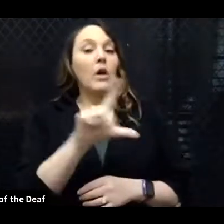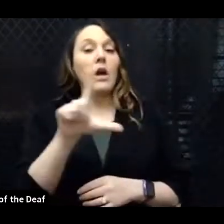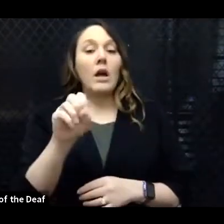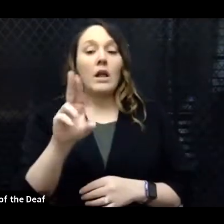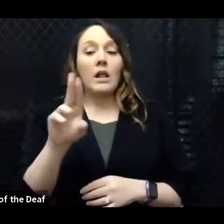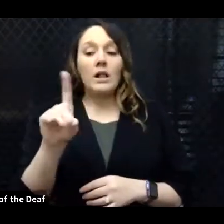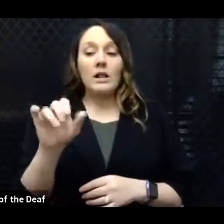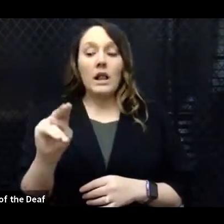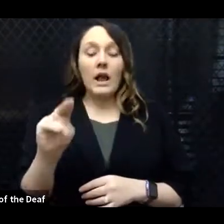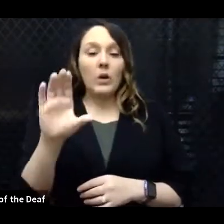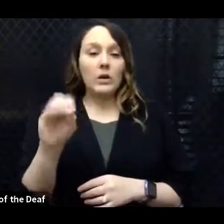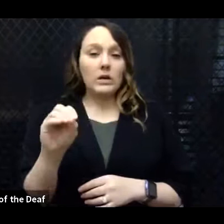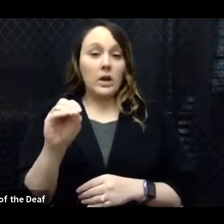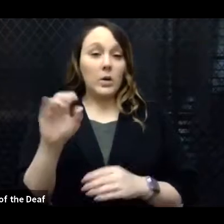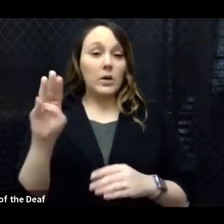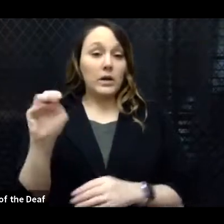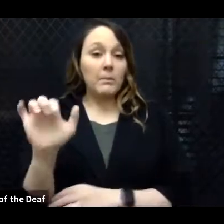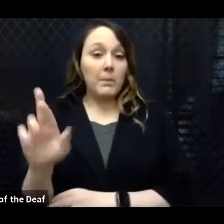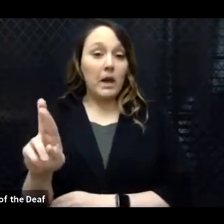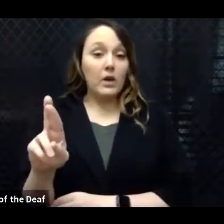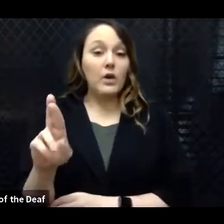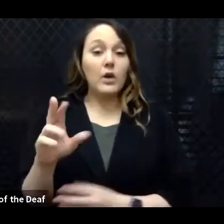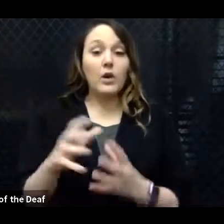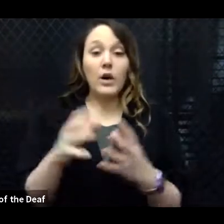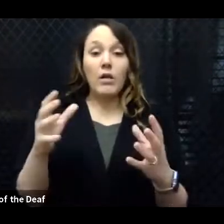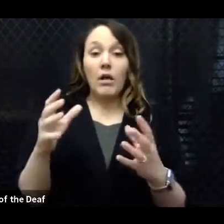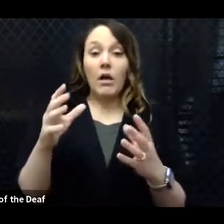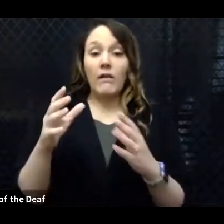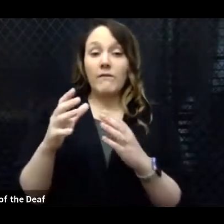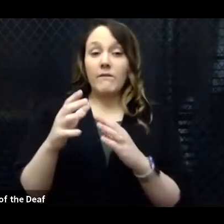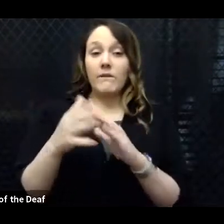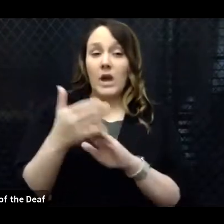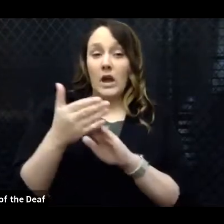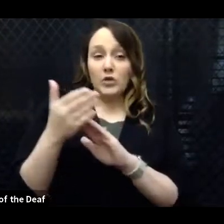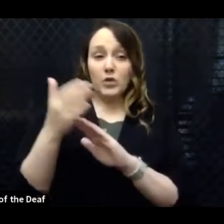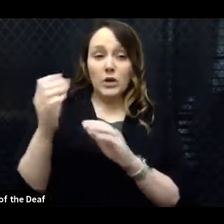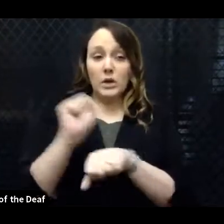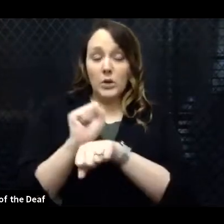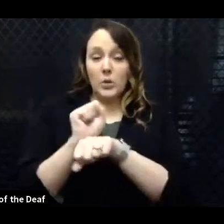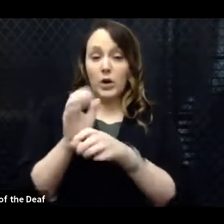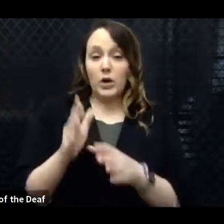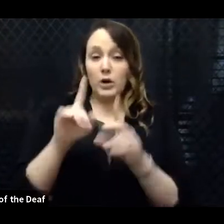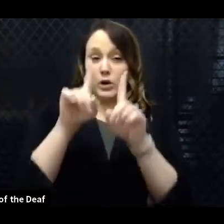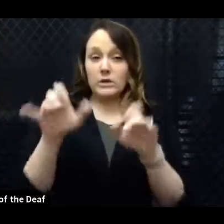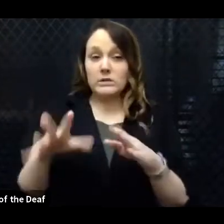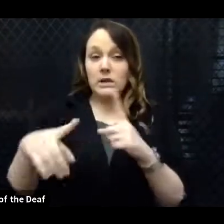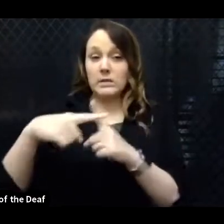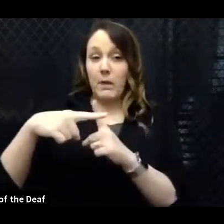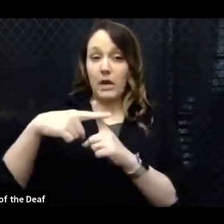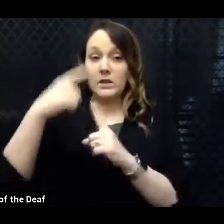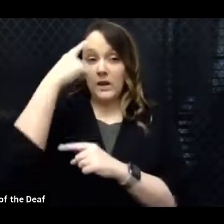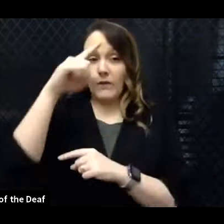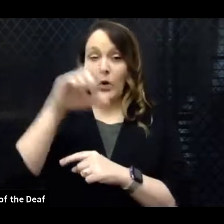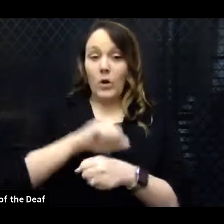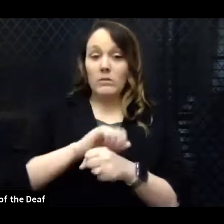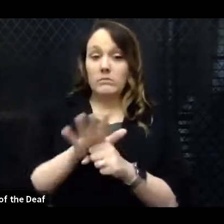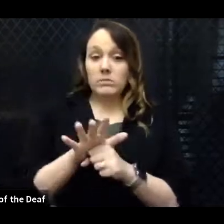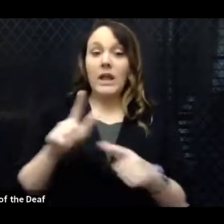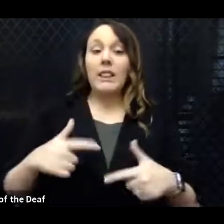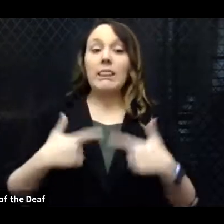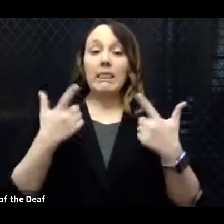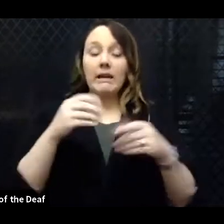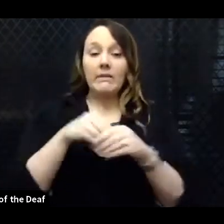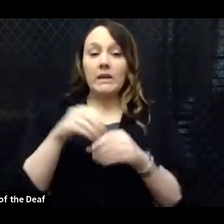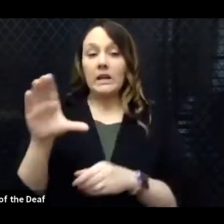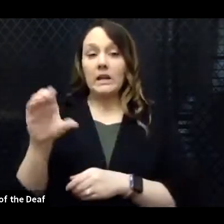mentioned many of the mushroom factory workers who tested positive for COVID-19 lived in counties surrounding